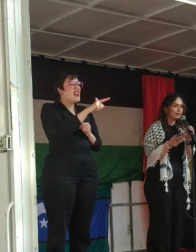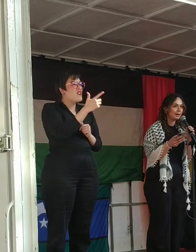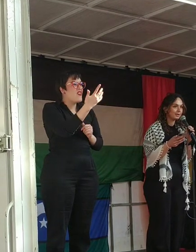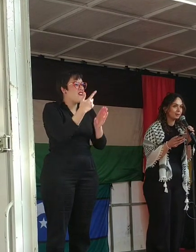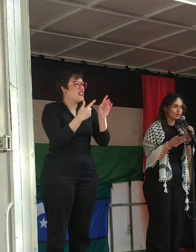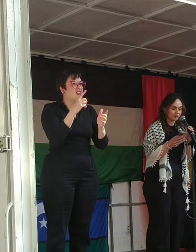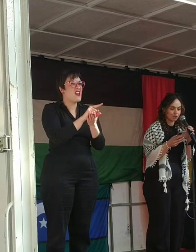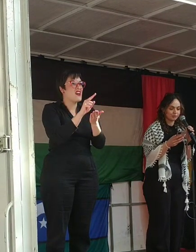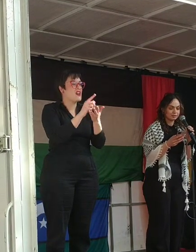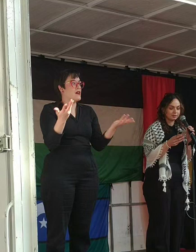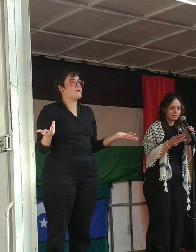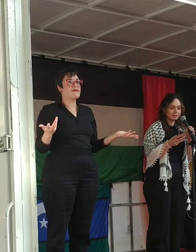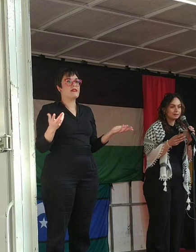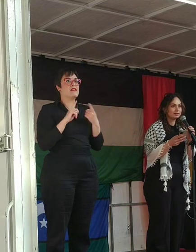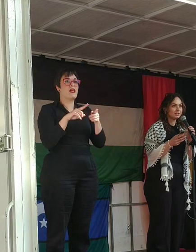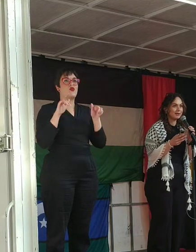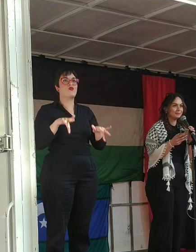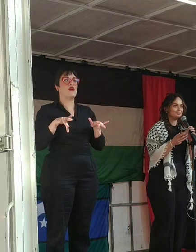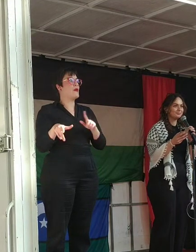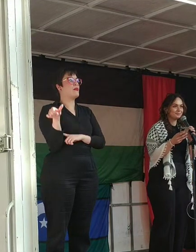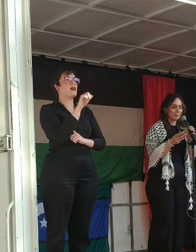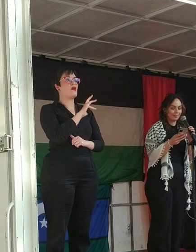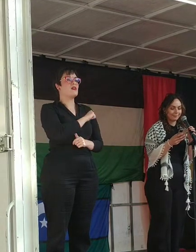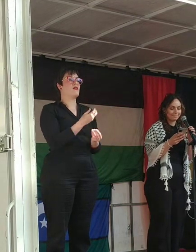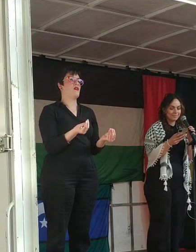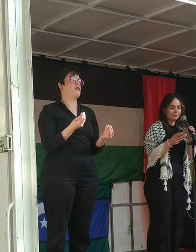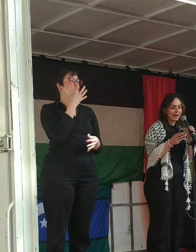we have not yet been able to return.